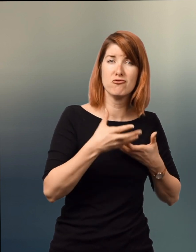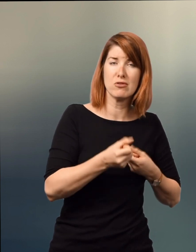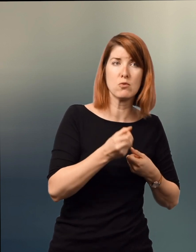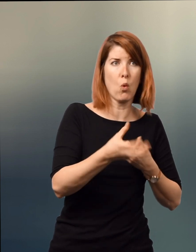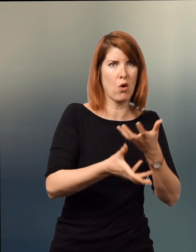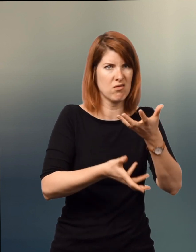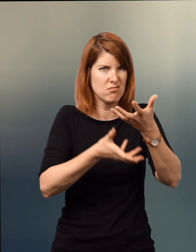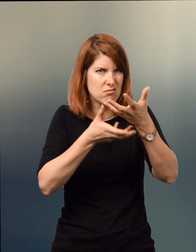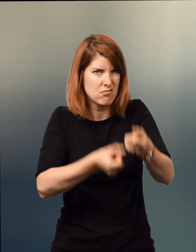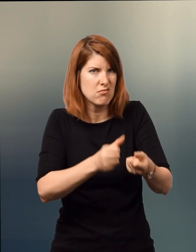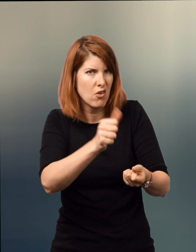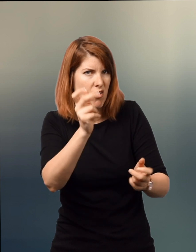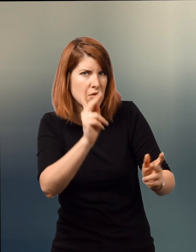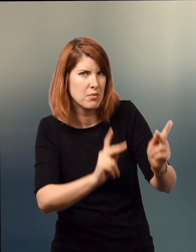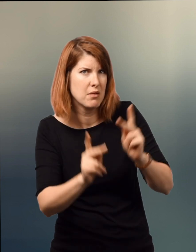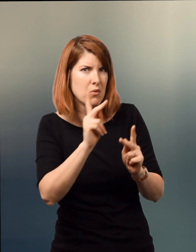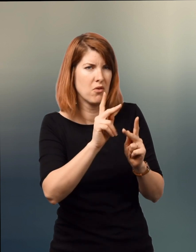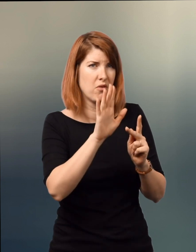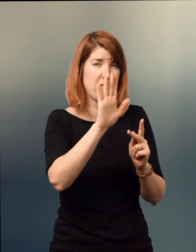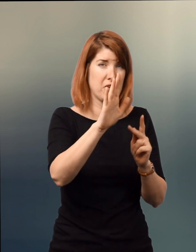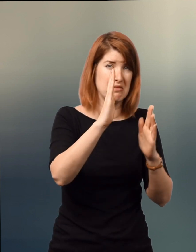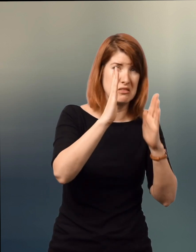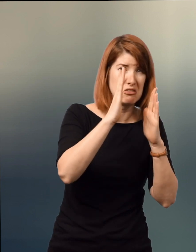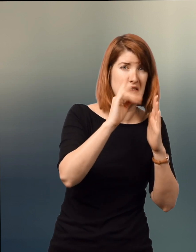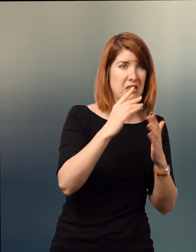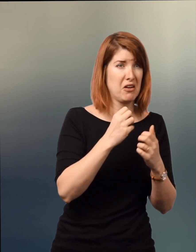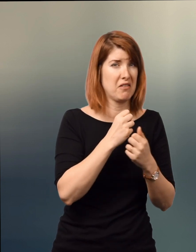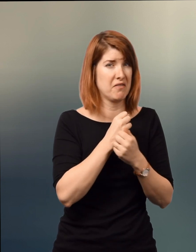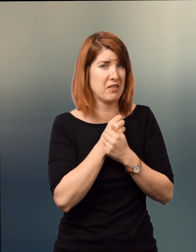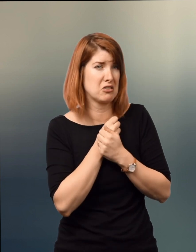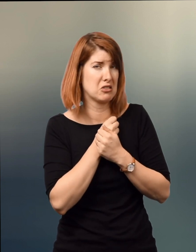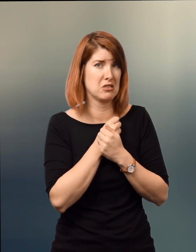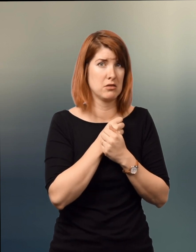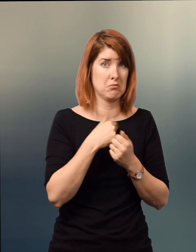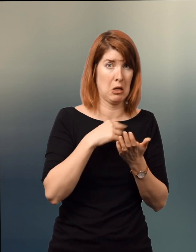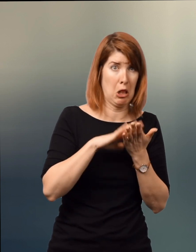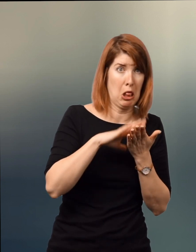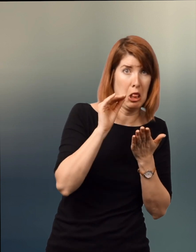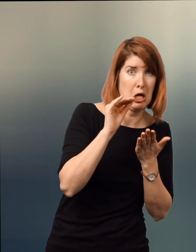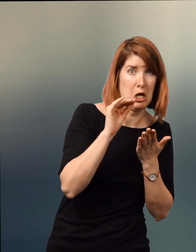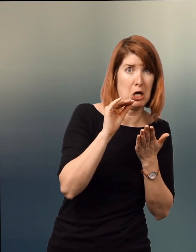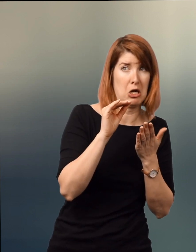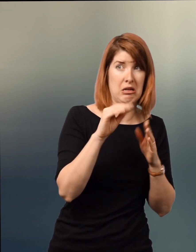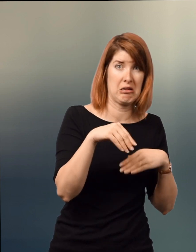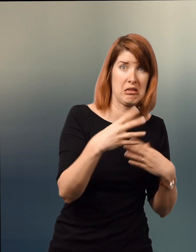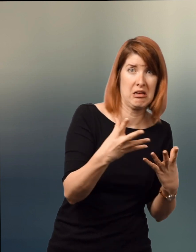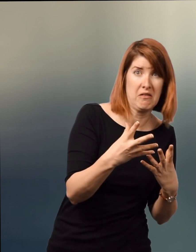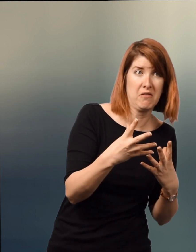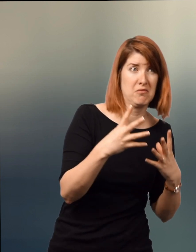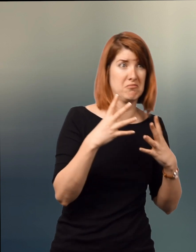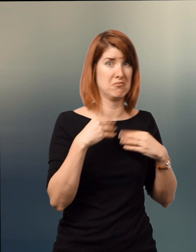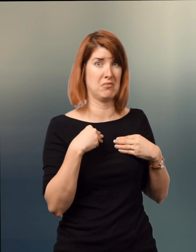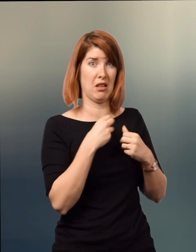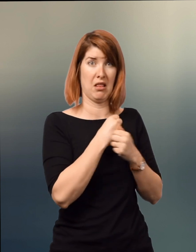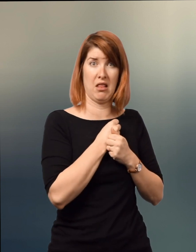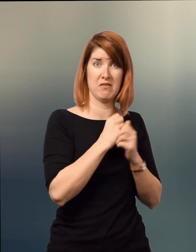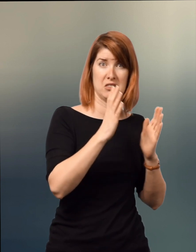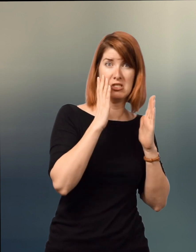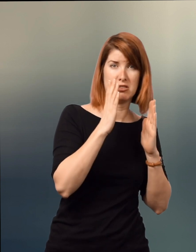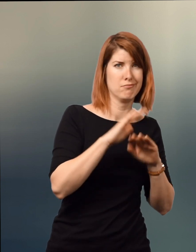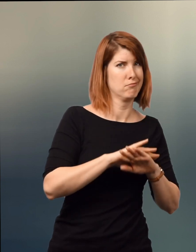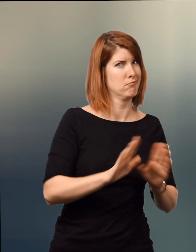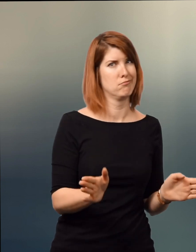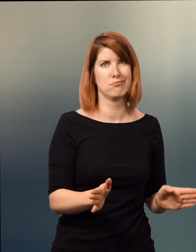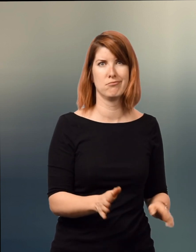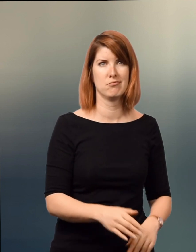able to receive or trust another person or their attention and affection, nor will they be able to learn to give